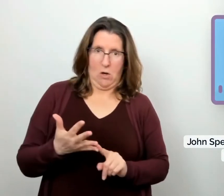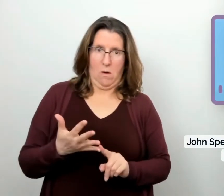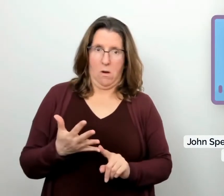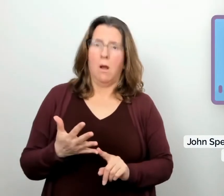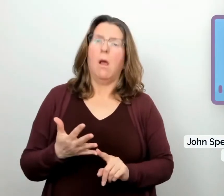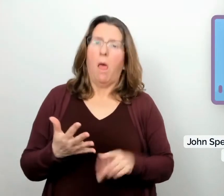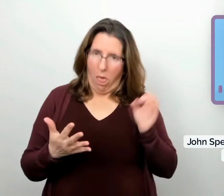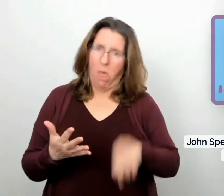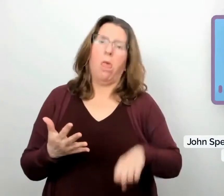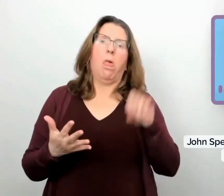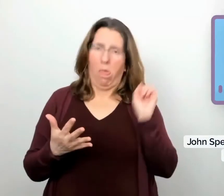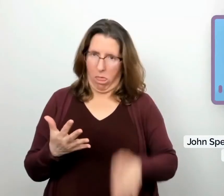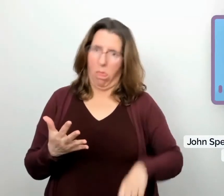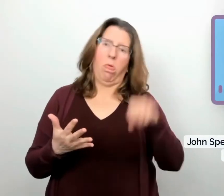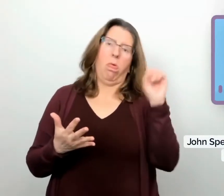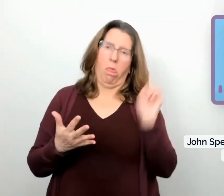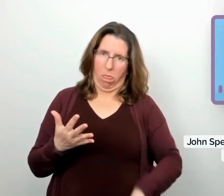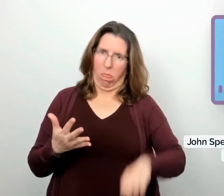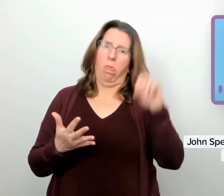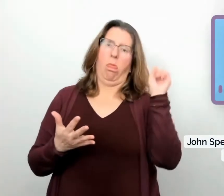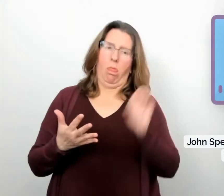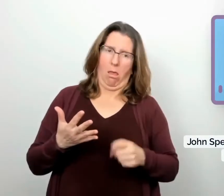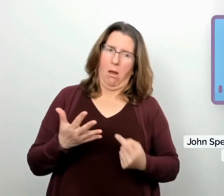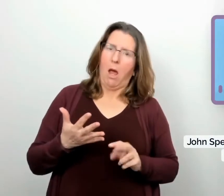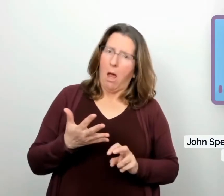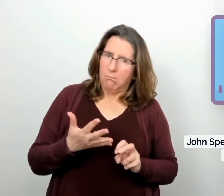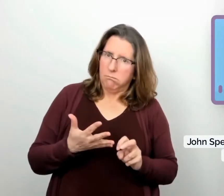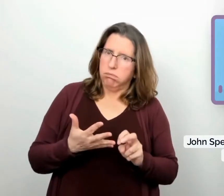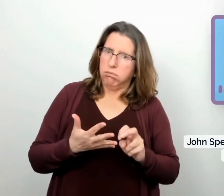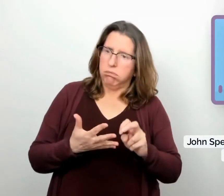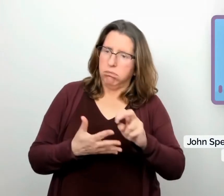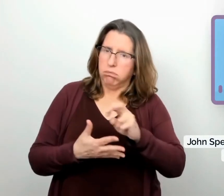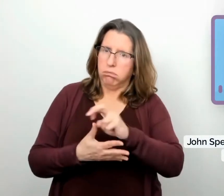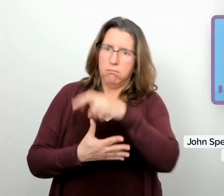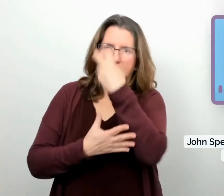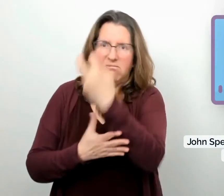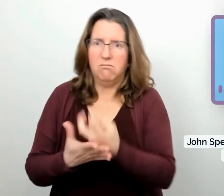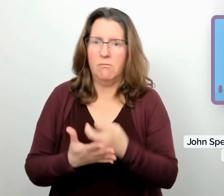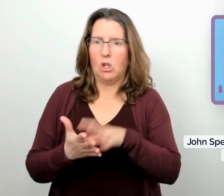We know that it's important to move from compliance to student